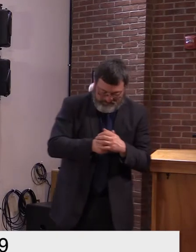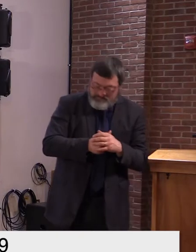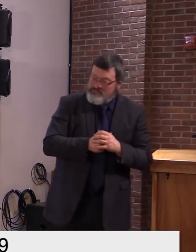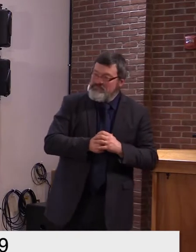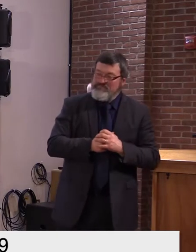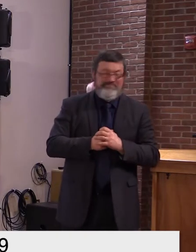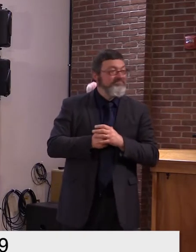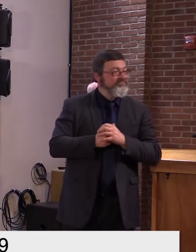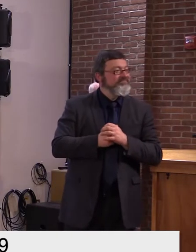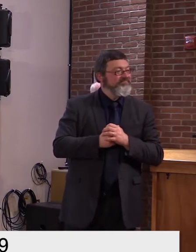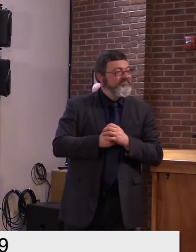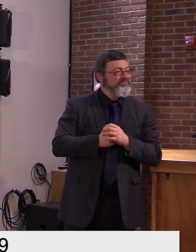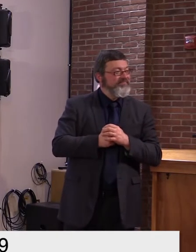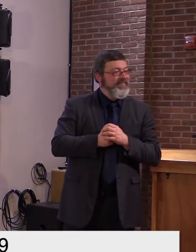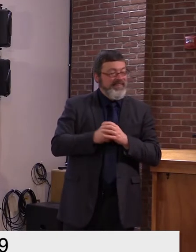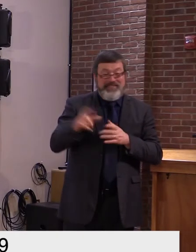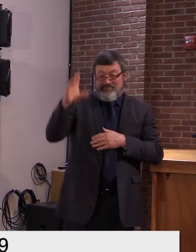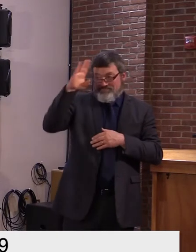Hi,